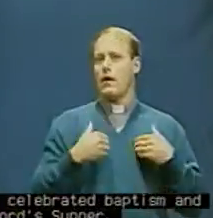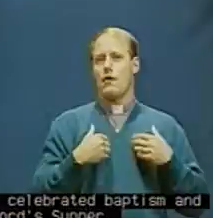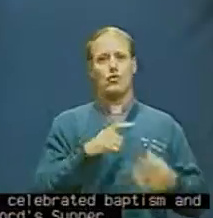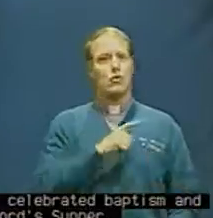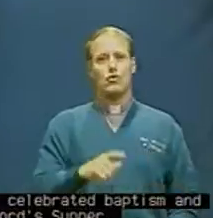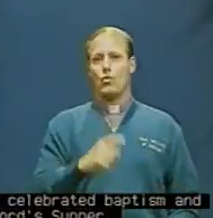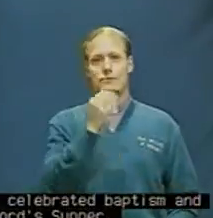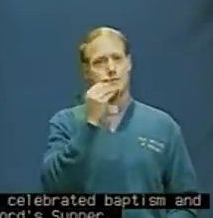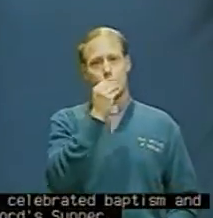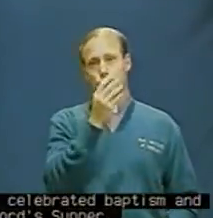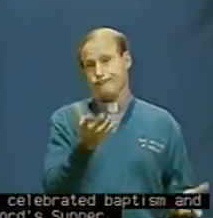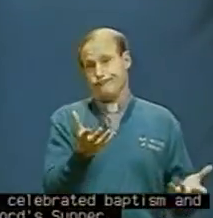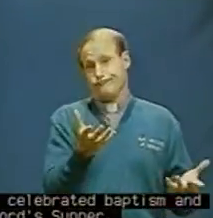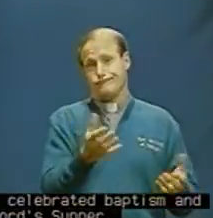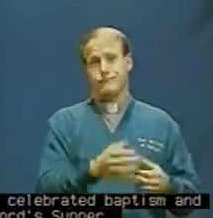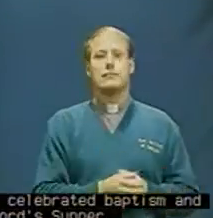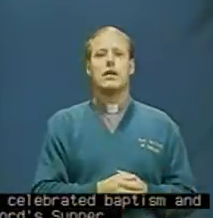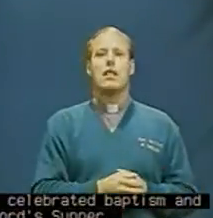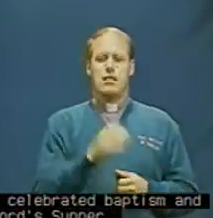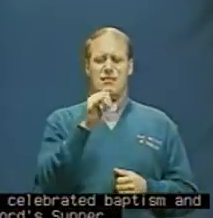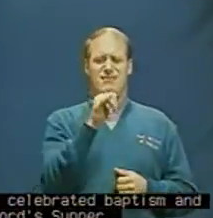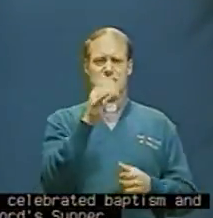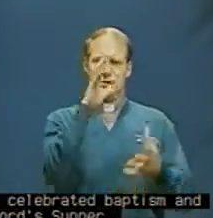They celebrated baptism and Lord's Supper.